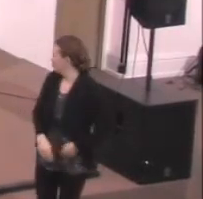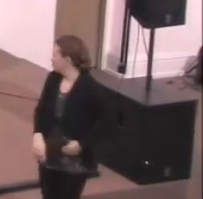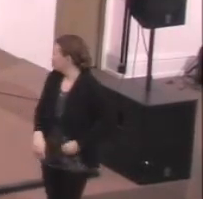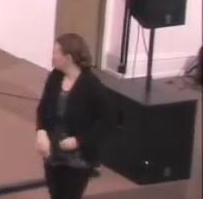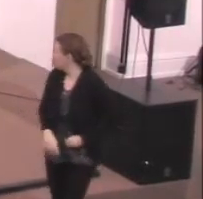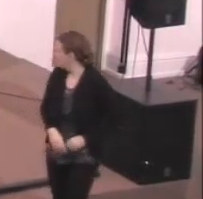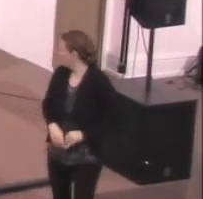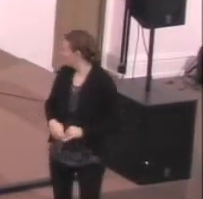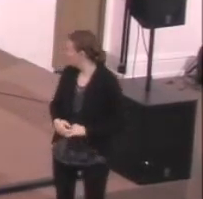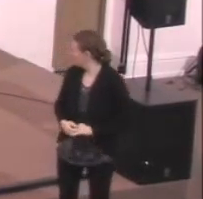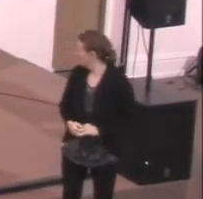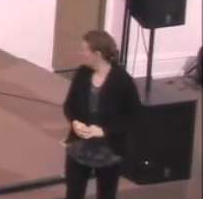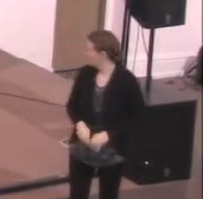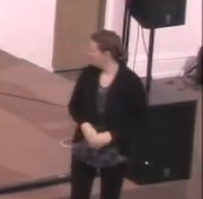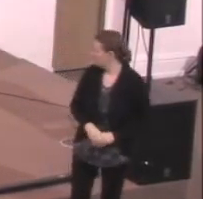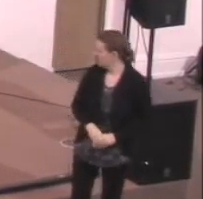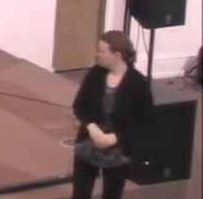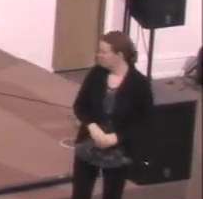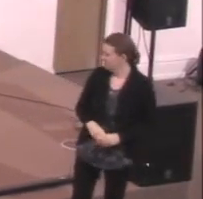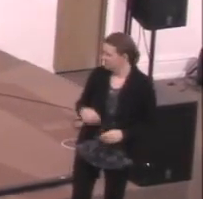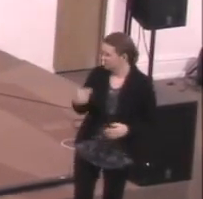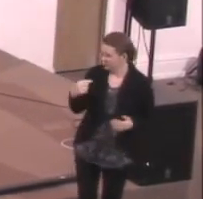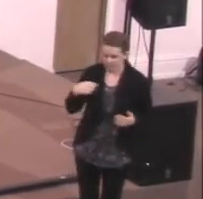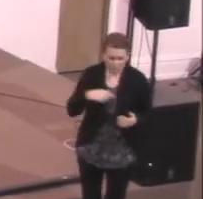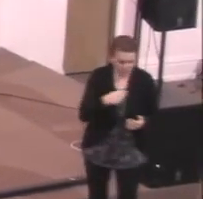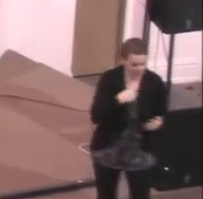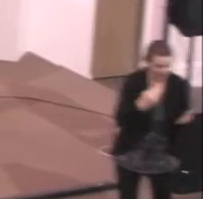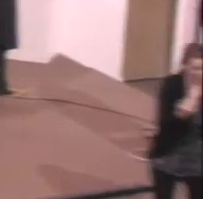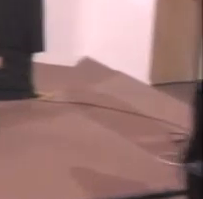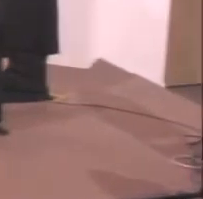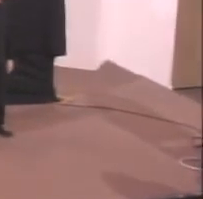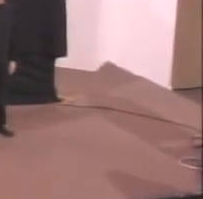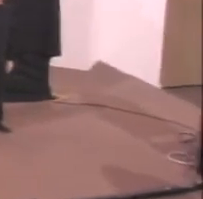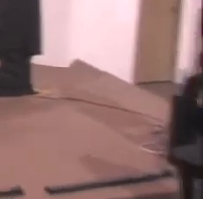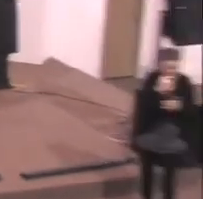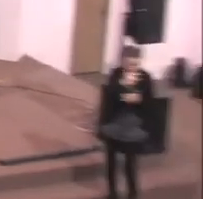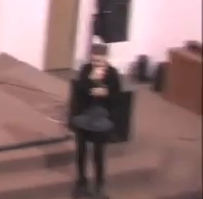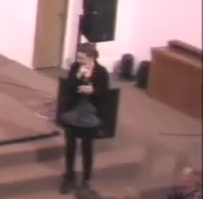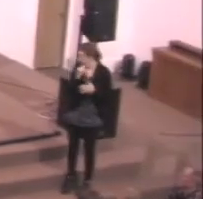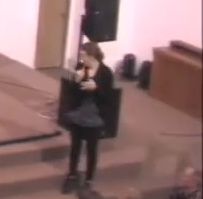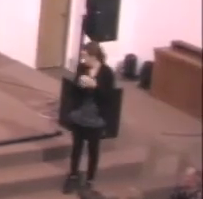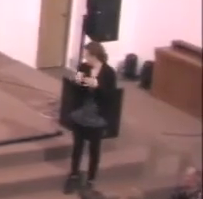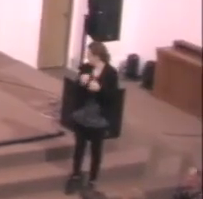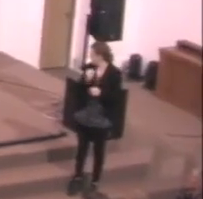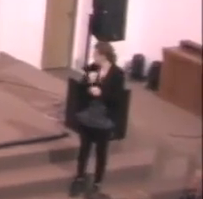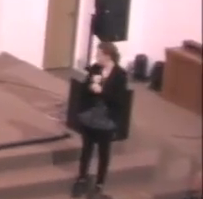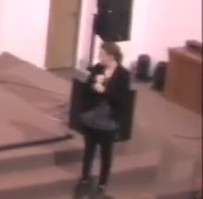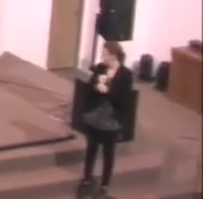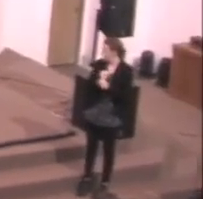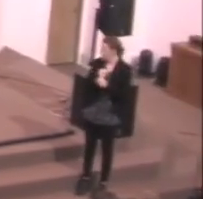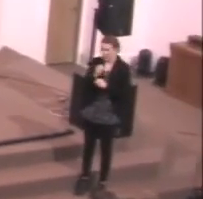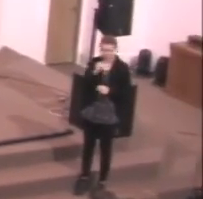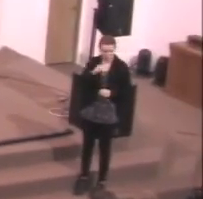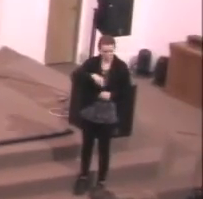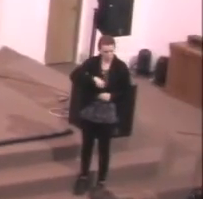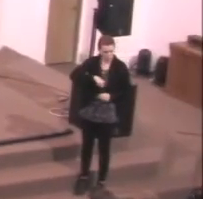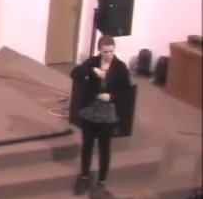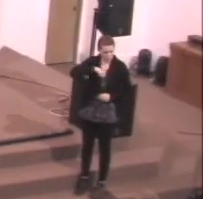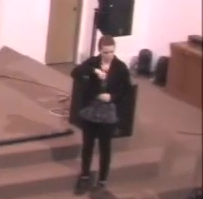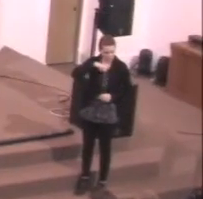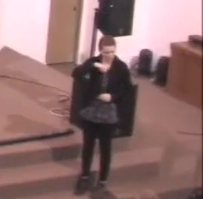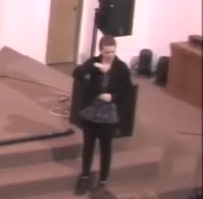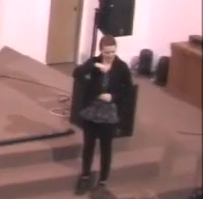And as you can see, we have a little bit of a new crew this year. So we've got a lot of newbies, as we call them. And I'm so proud of them because they have just